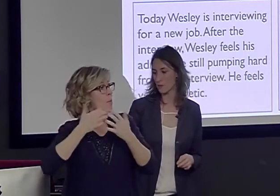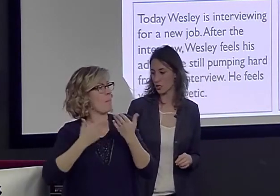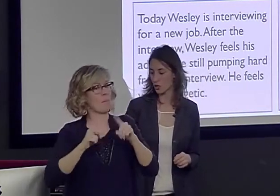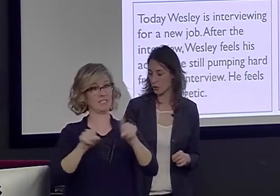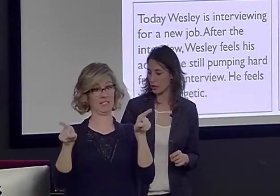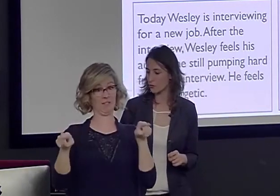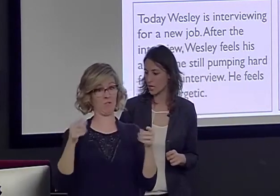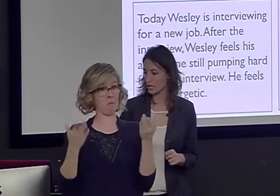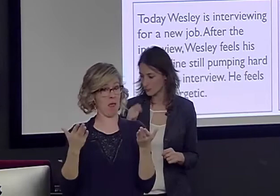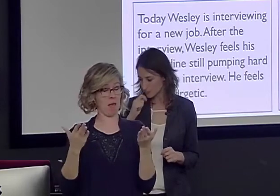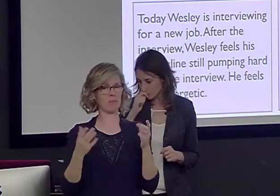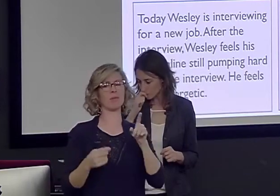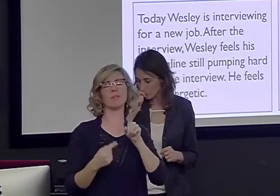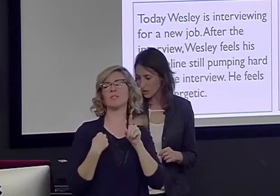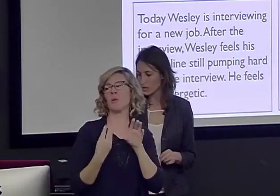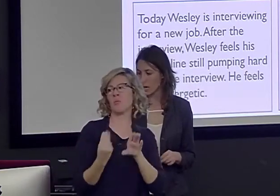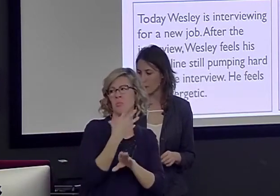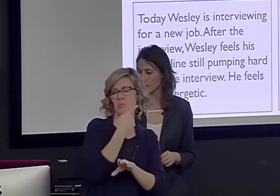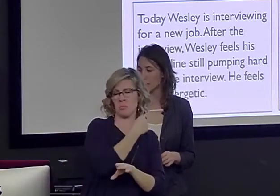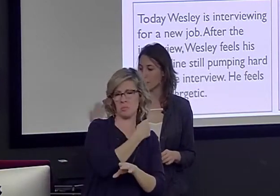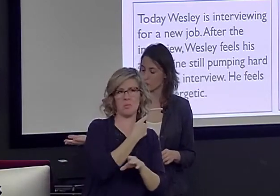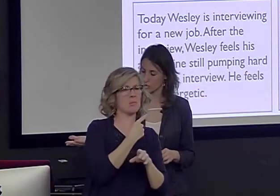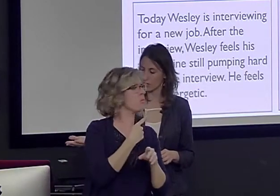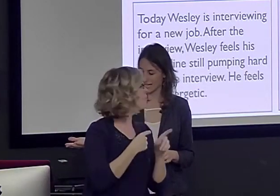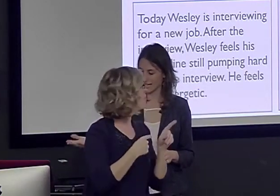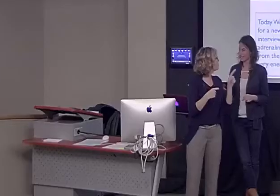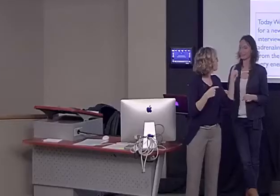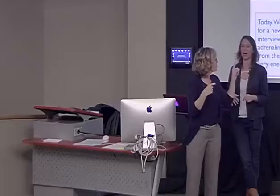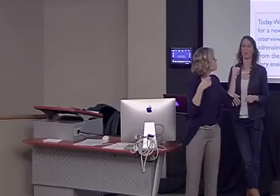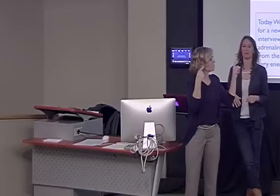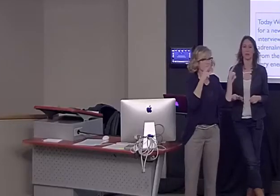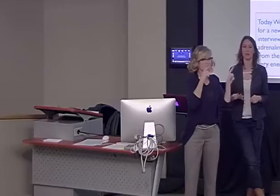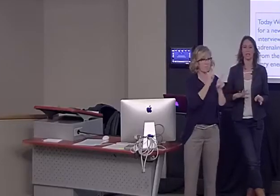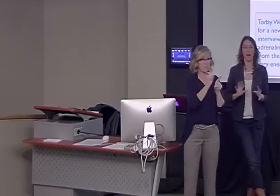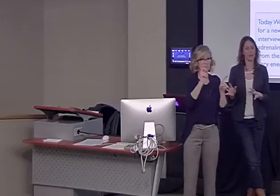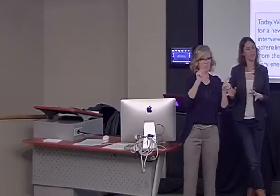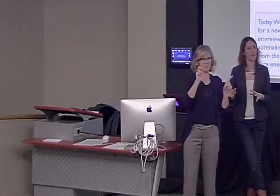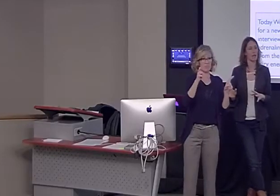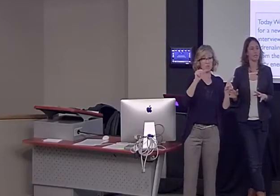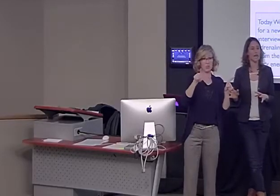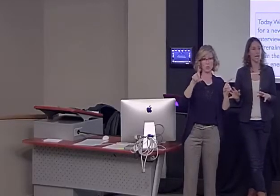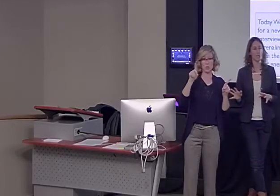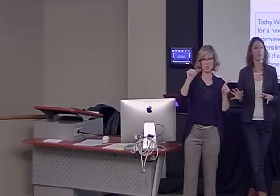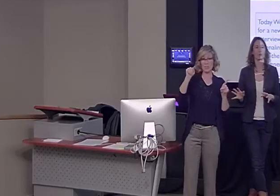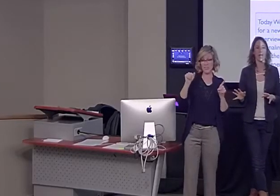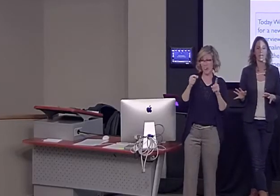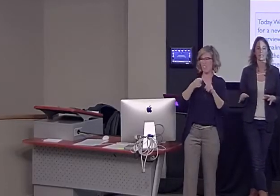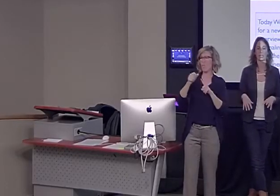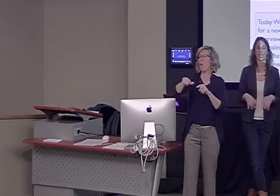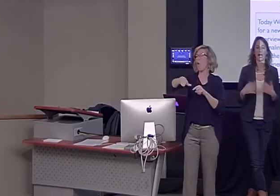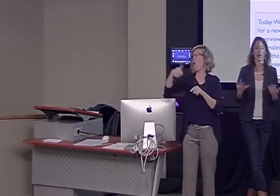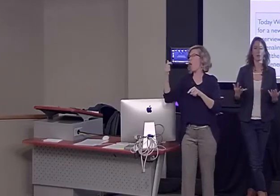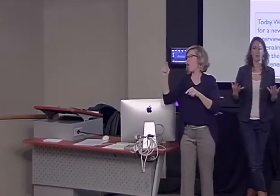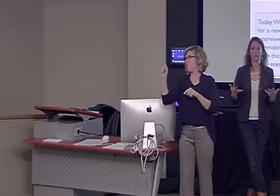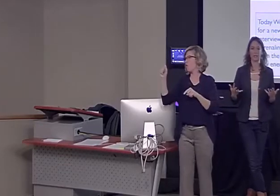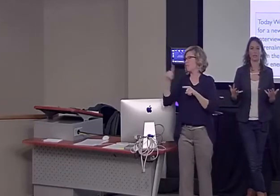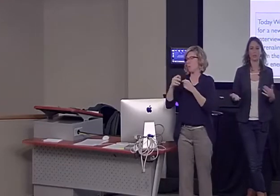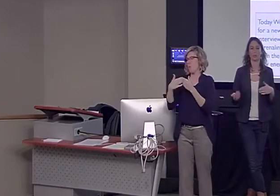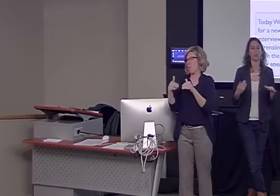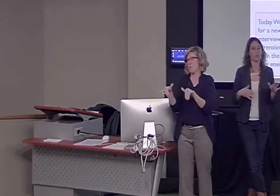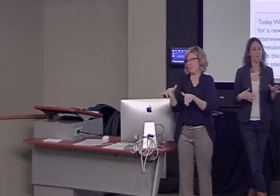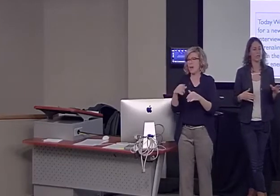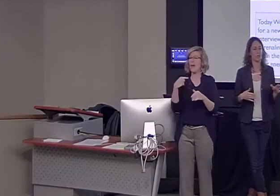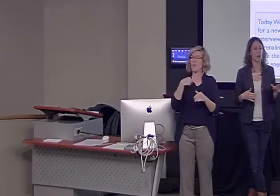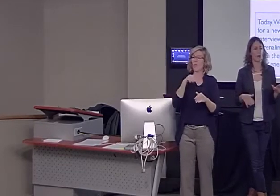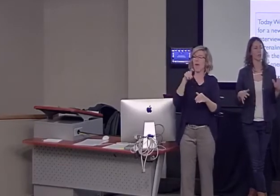briefly, I'm just showing you data, neural data, from an analogous kind of task where we asked, how do blind